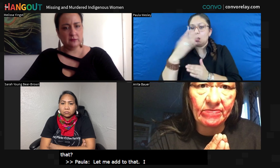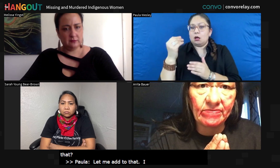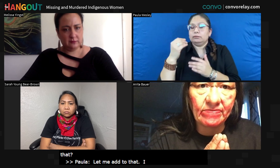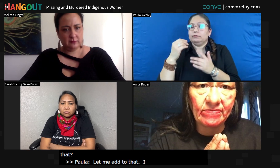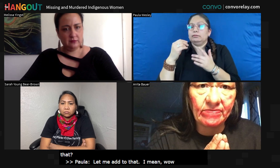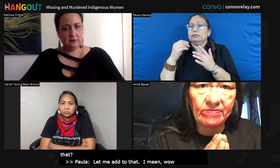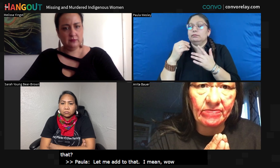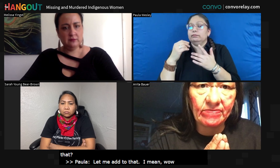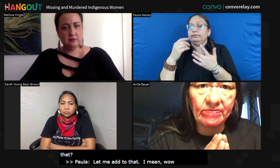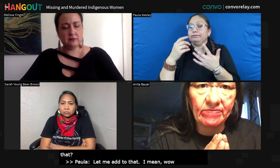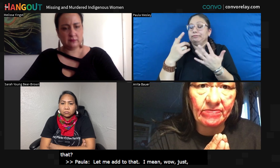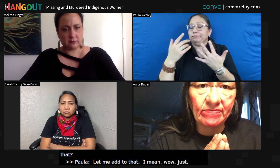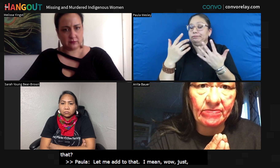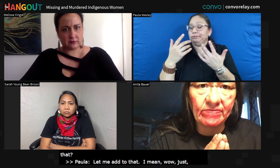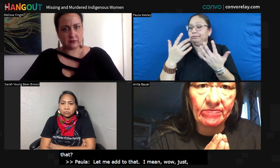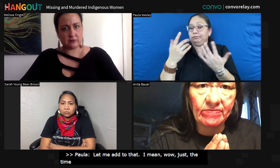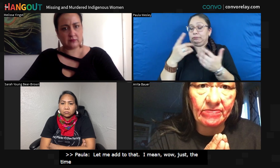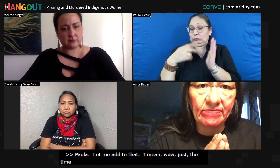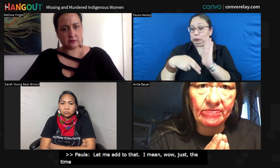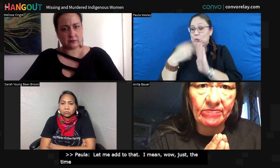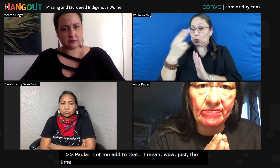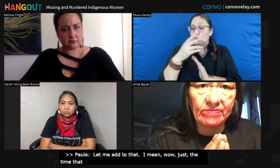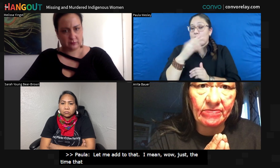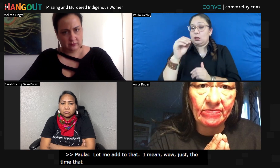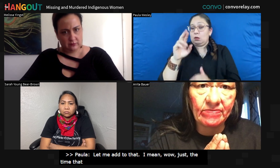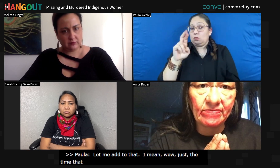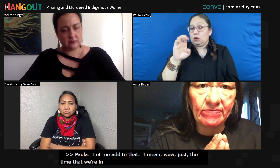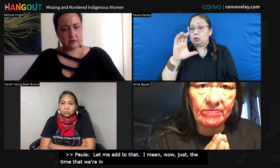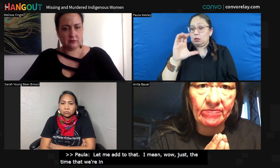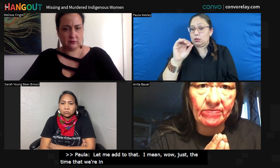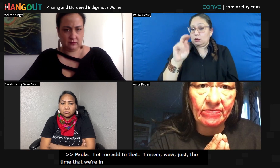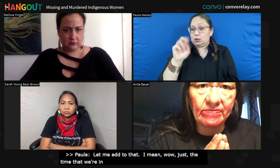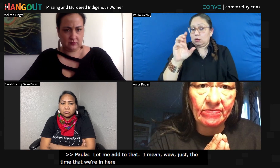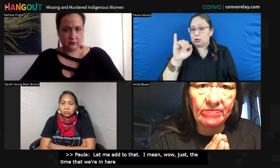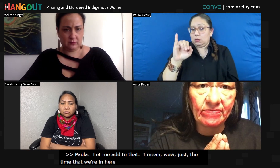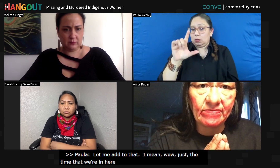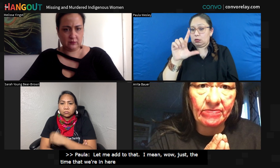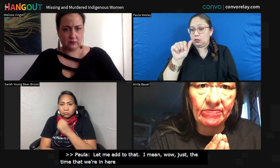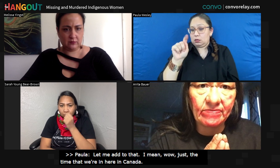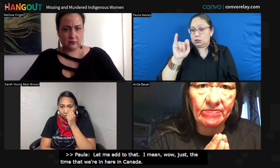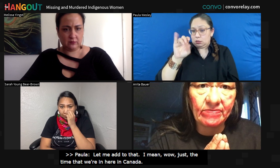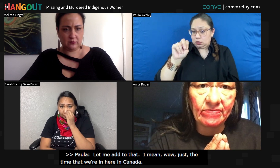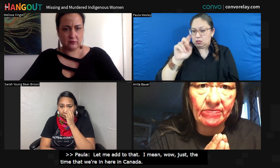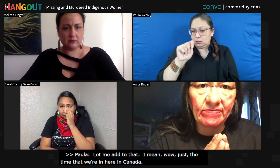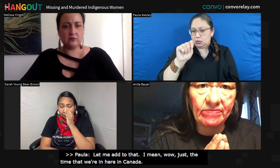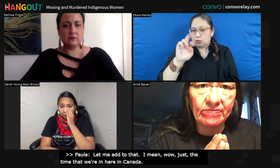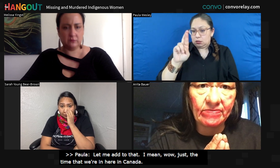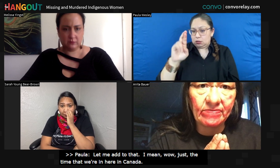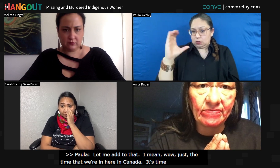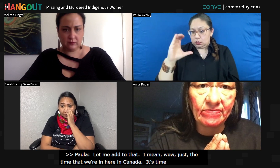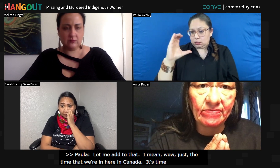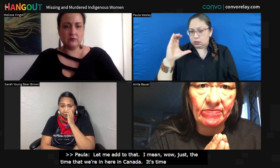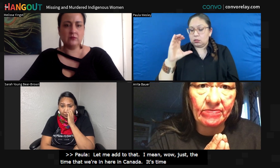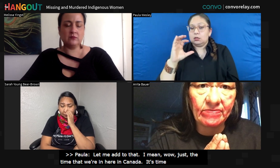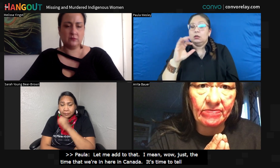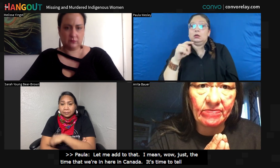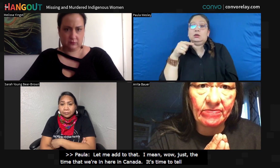in Canada, it's time to tell the truth, right? And reconciliation,